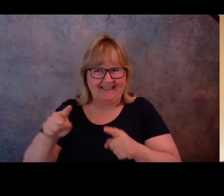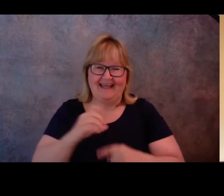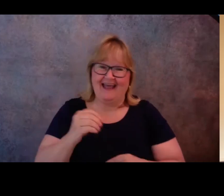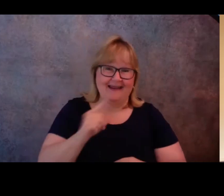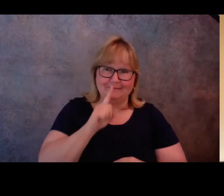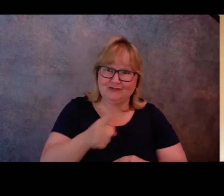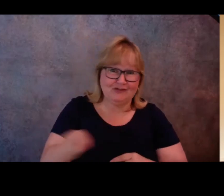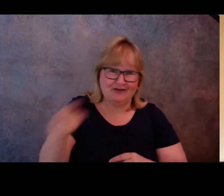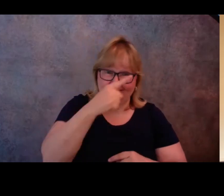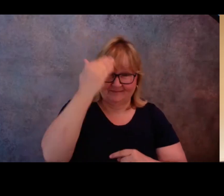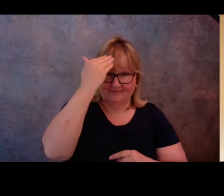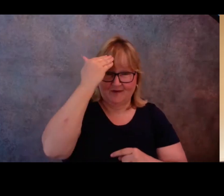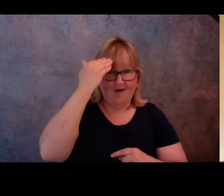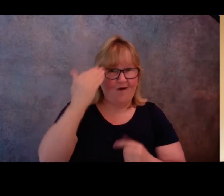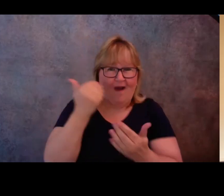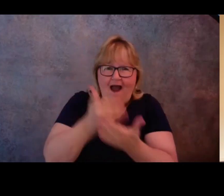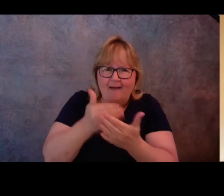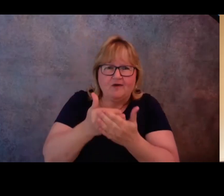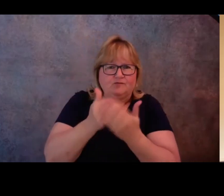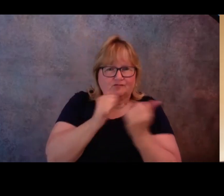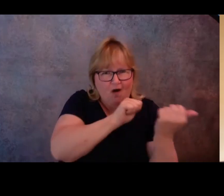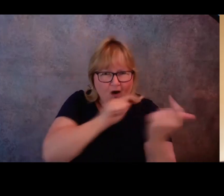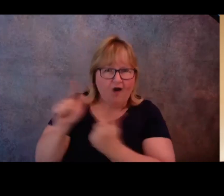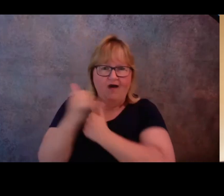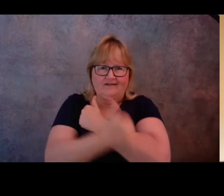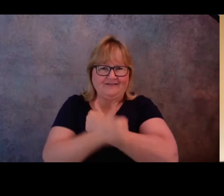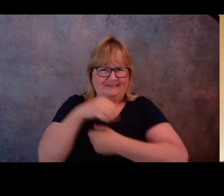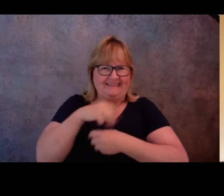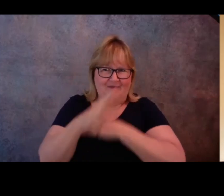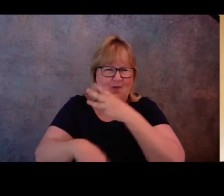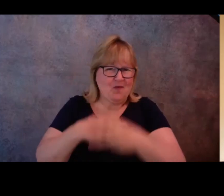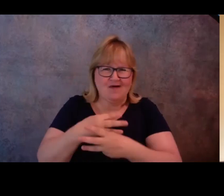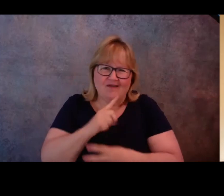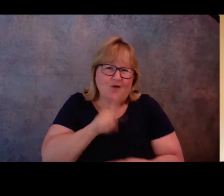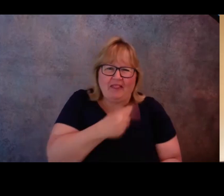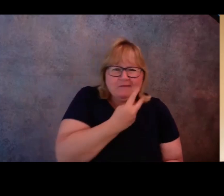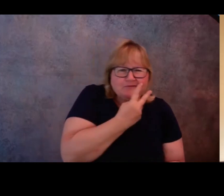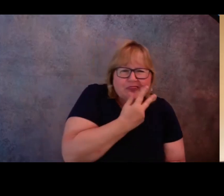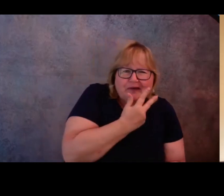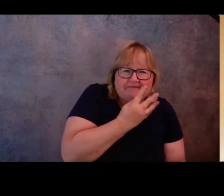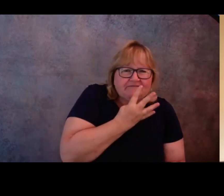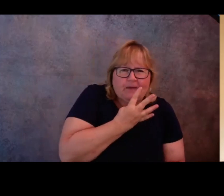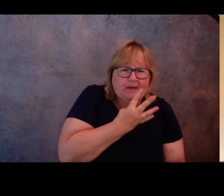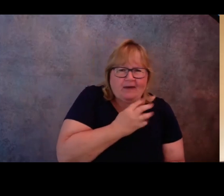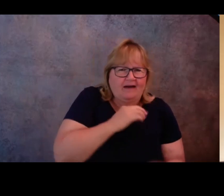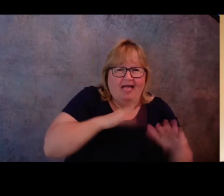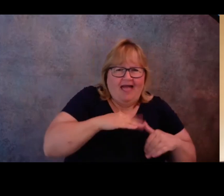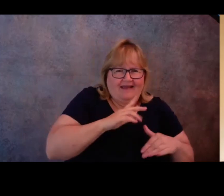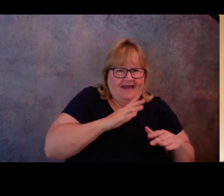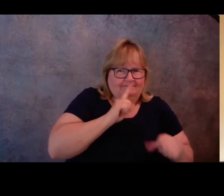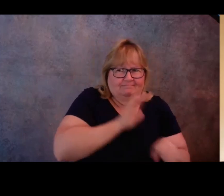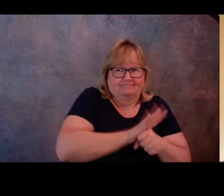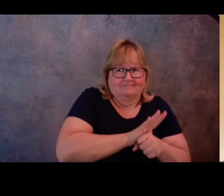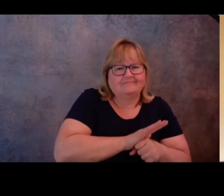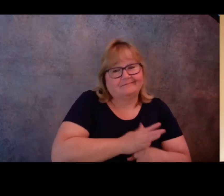near universal ratification throughout the world. There are only 3 or 4 countries that haven't ratified. Unfortunately,